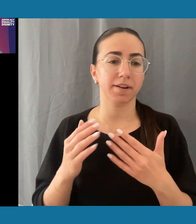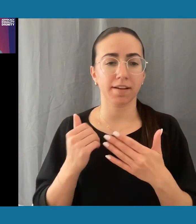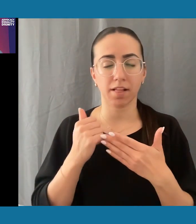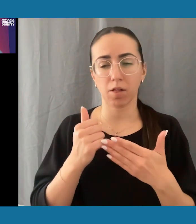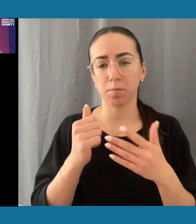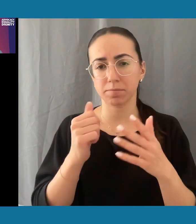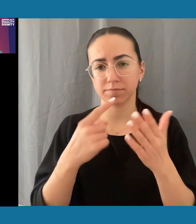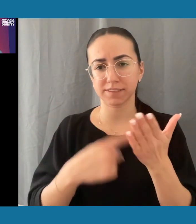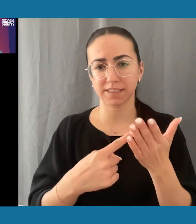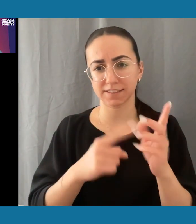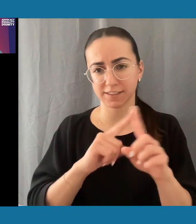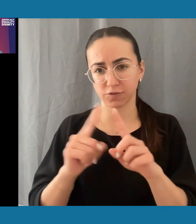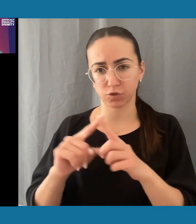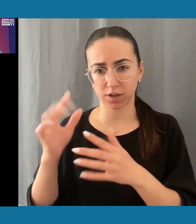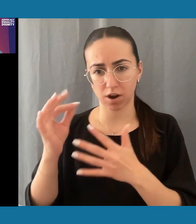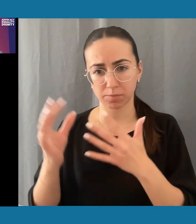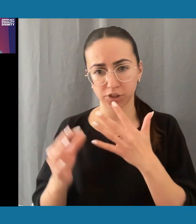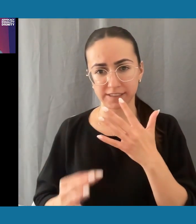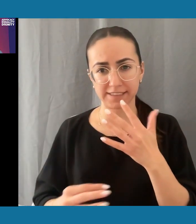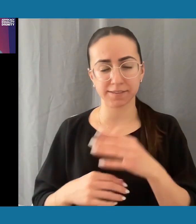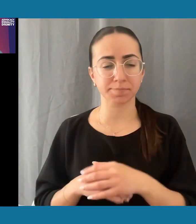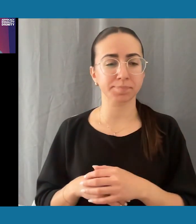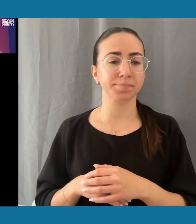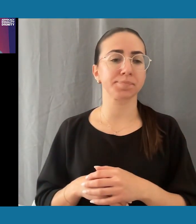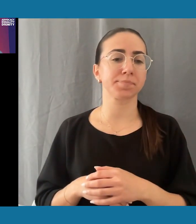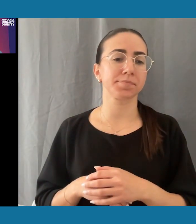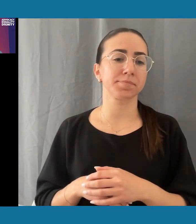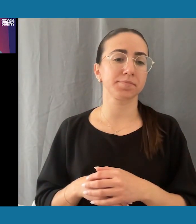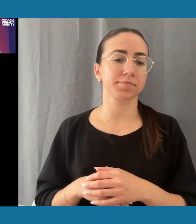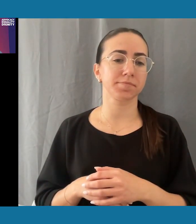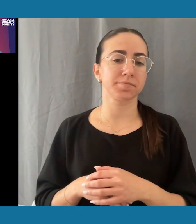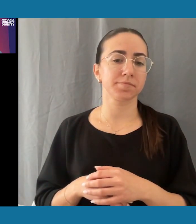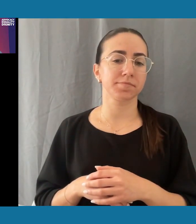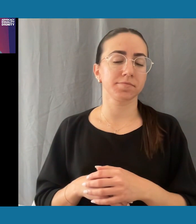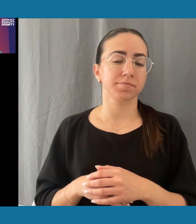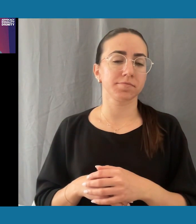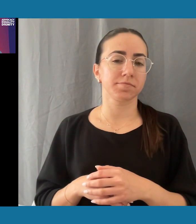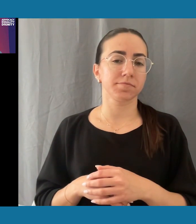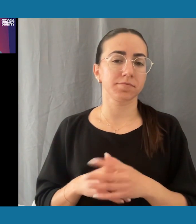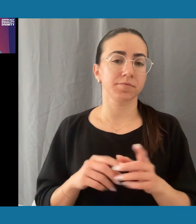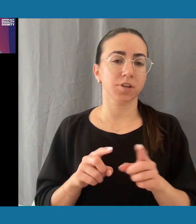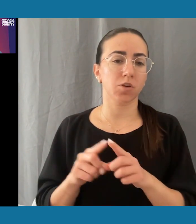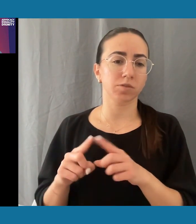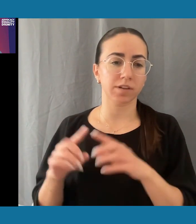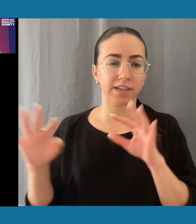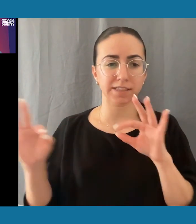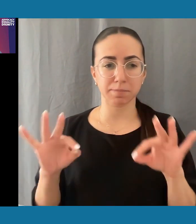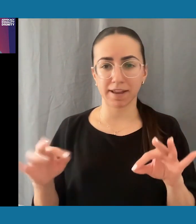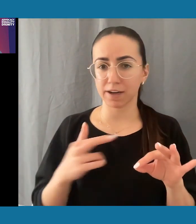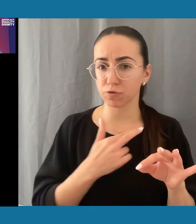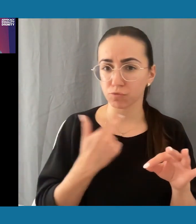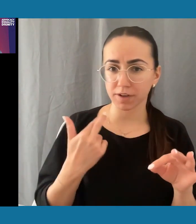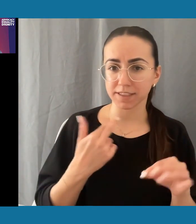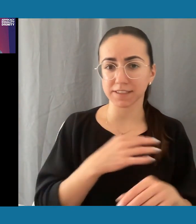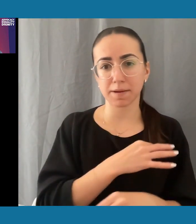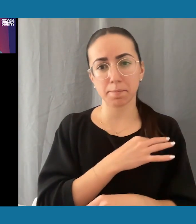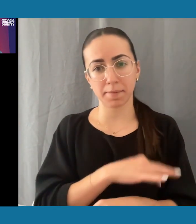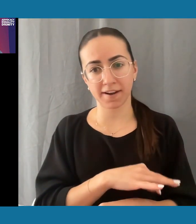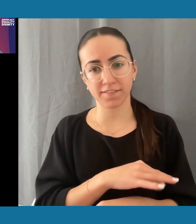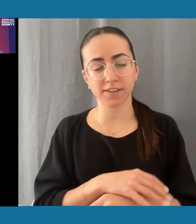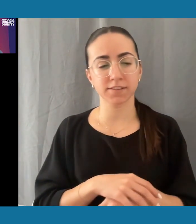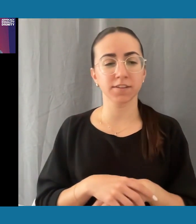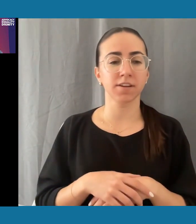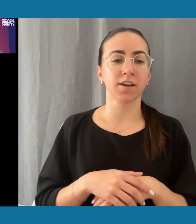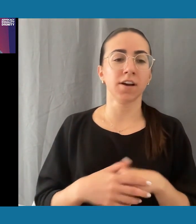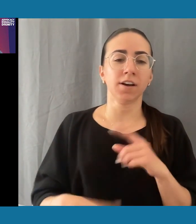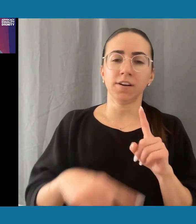options. You know, also explaining the risks and benefits of each option, the pros and cons. They